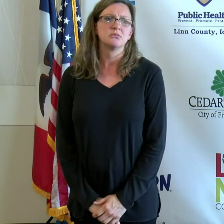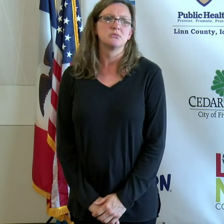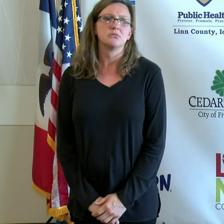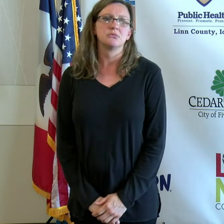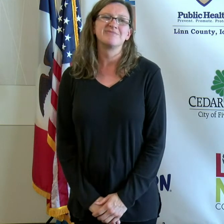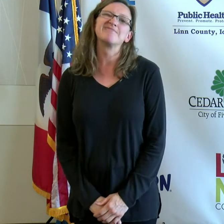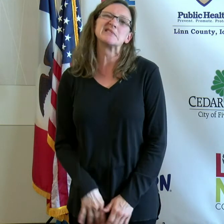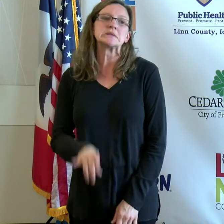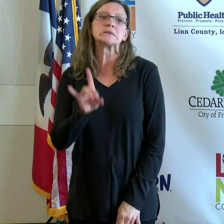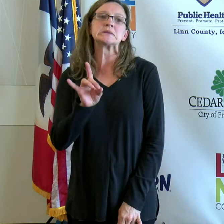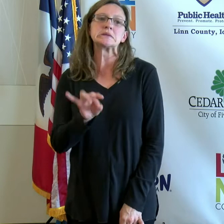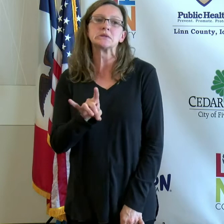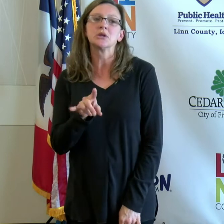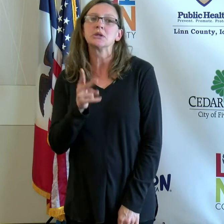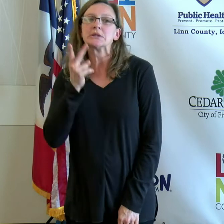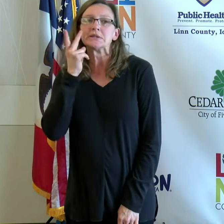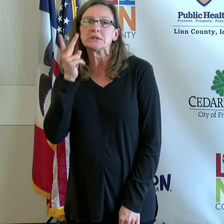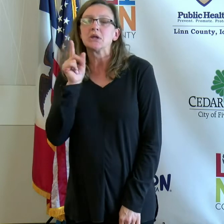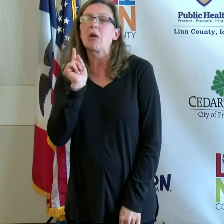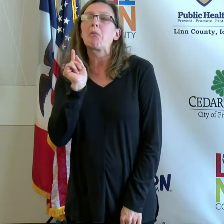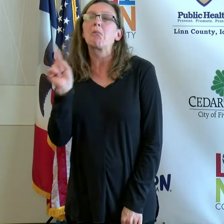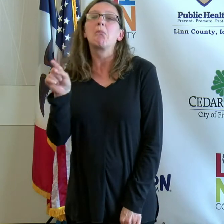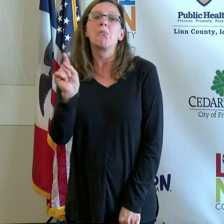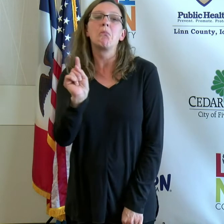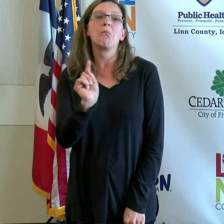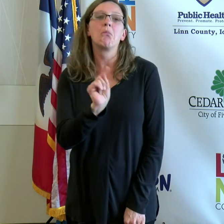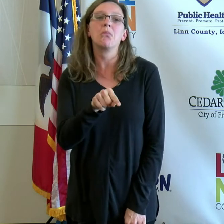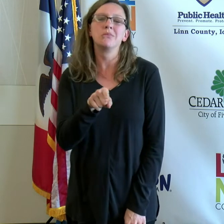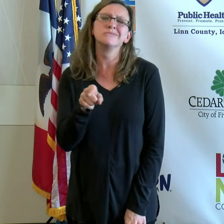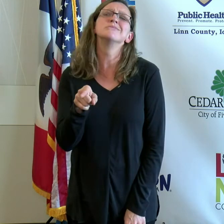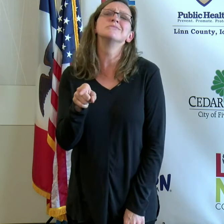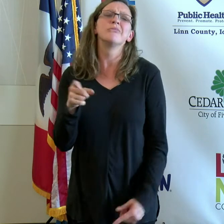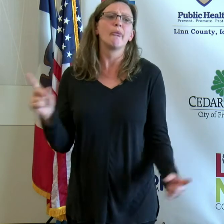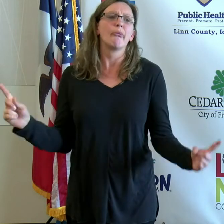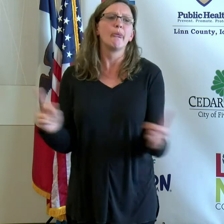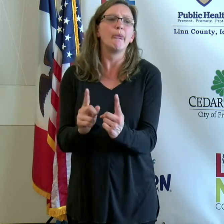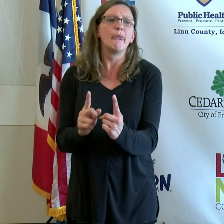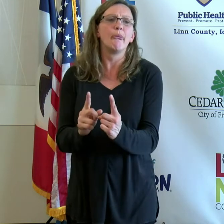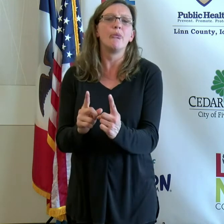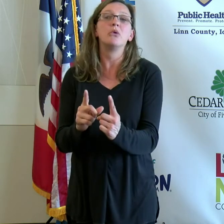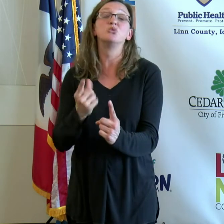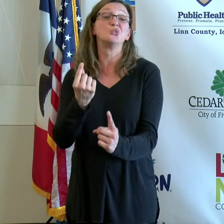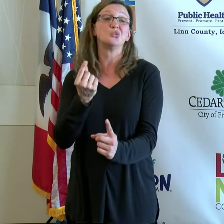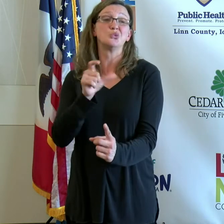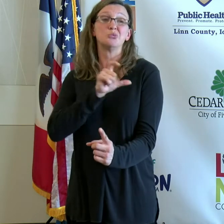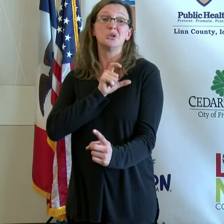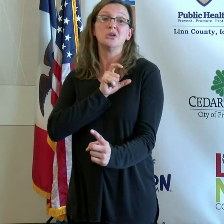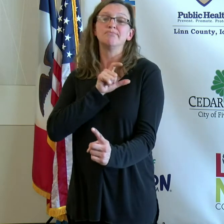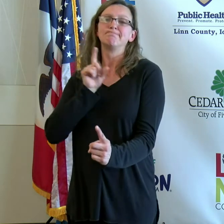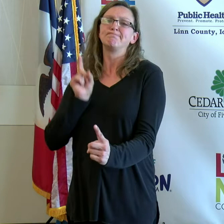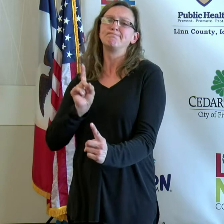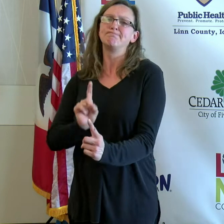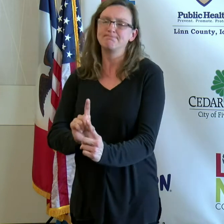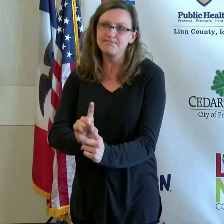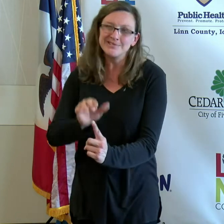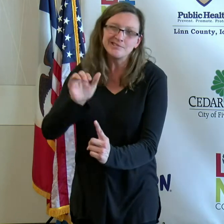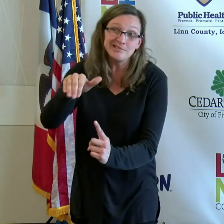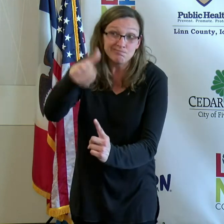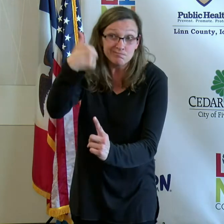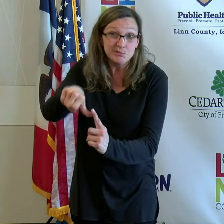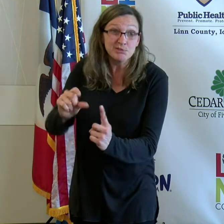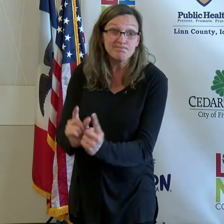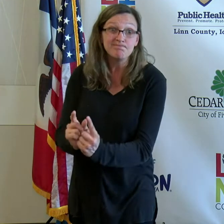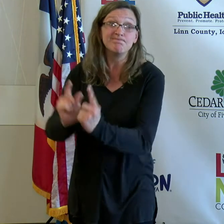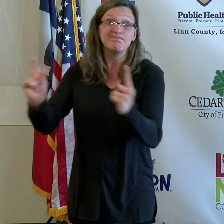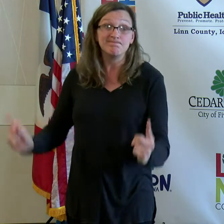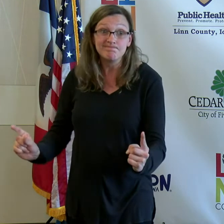used it as an opportunity to educate those involved and to warn them. And